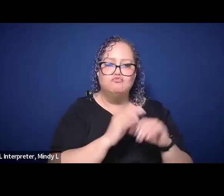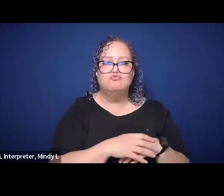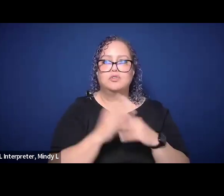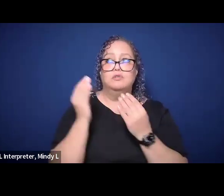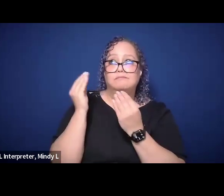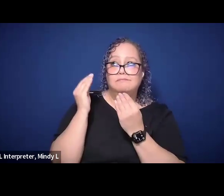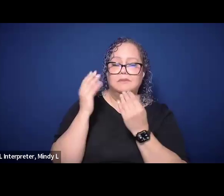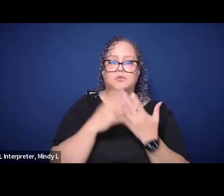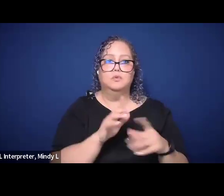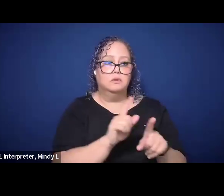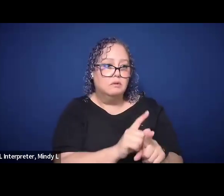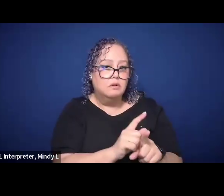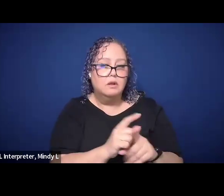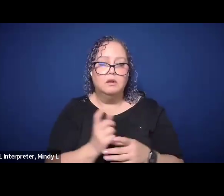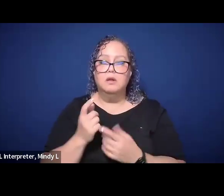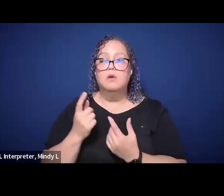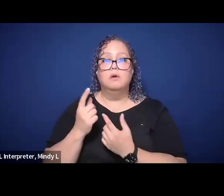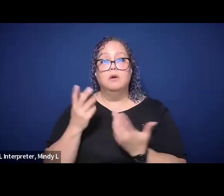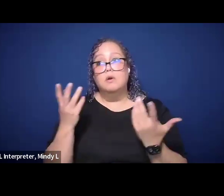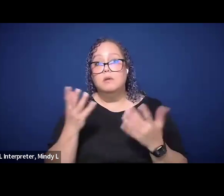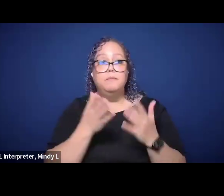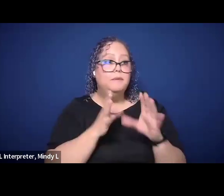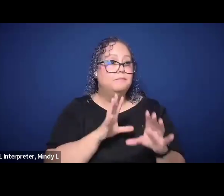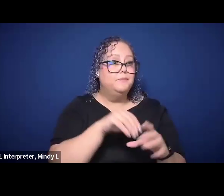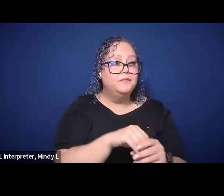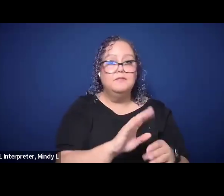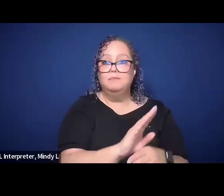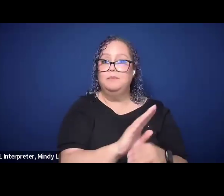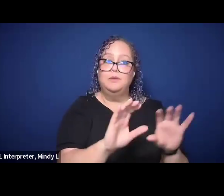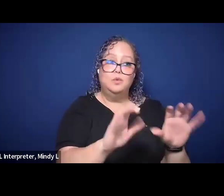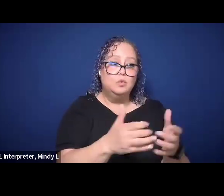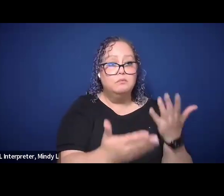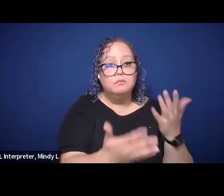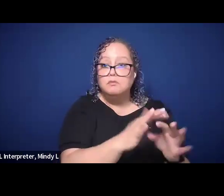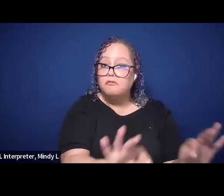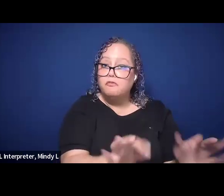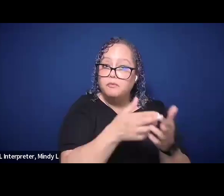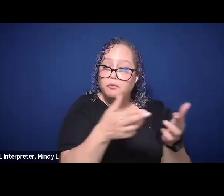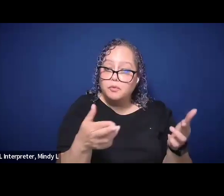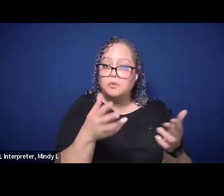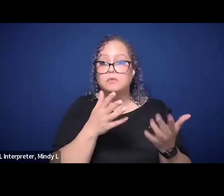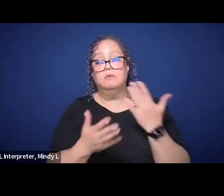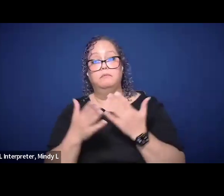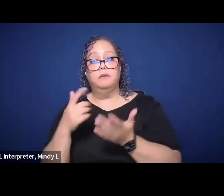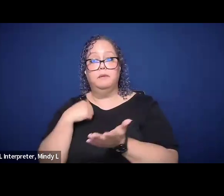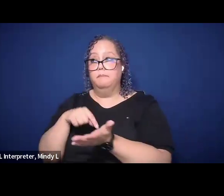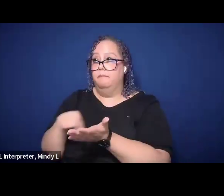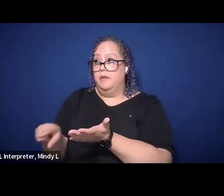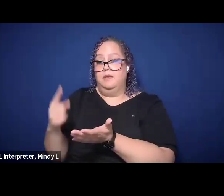mentorship or an entrepreneur group that I'm part of that's a free resource, or if it's someone that I'm paying for